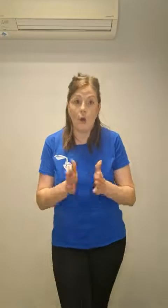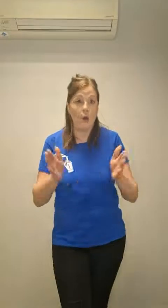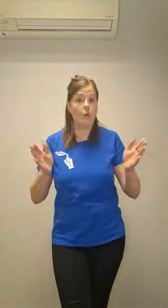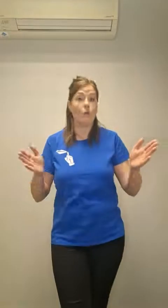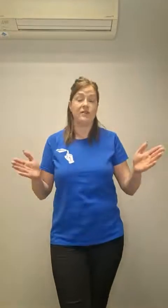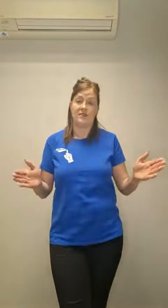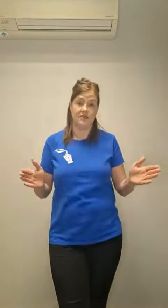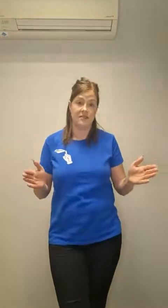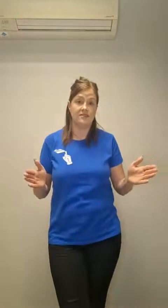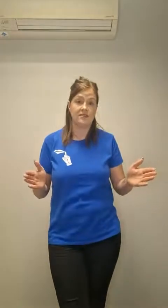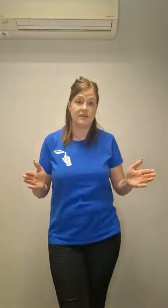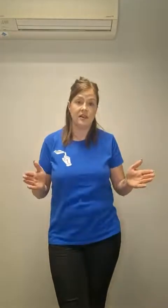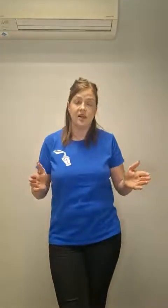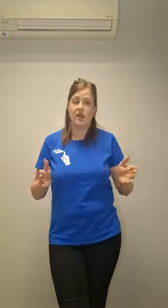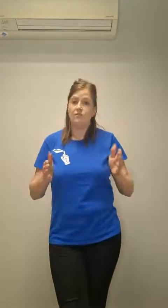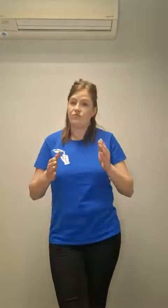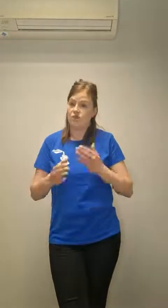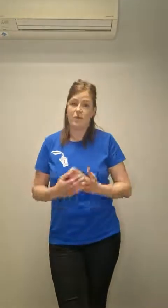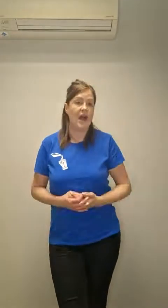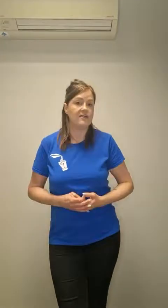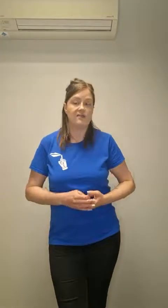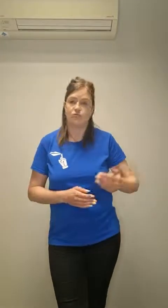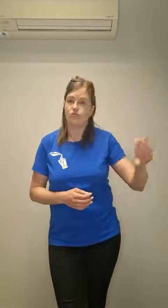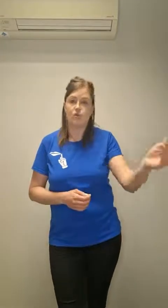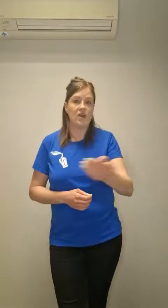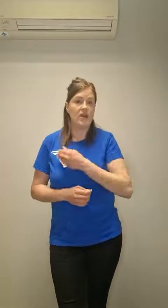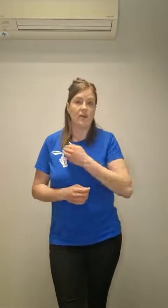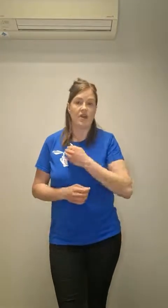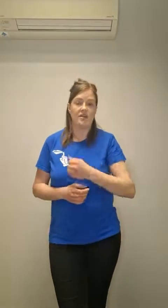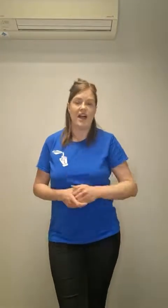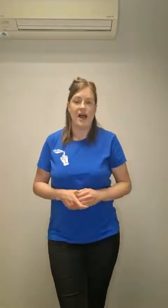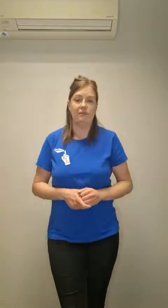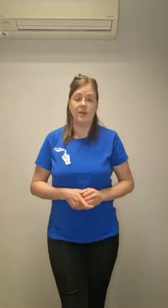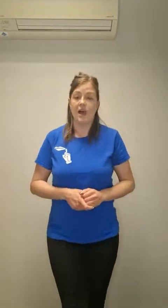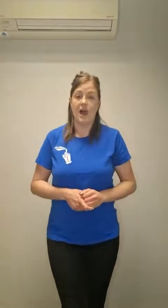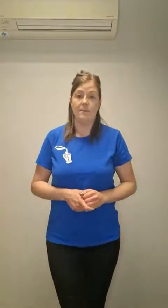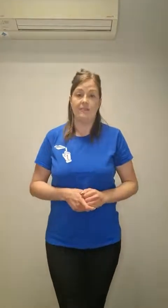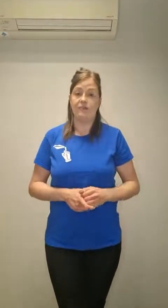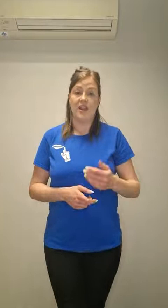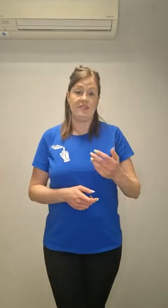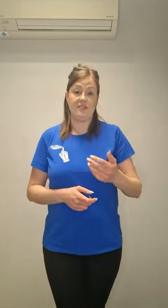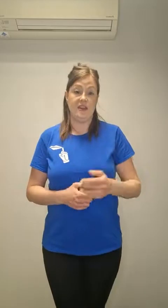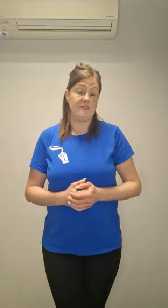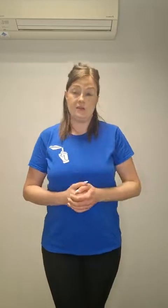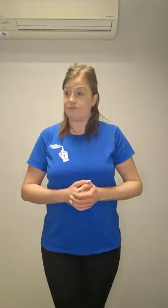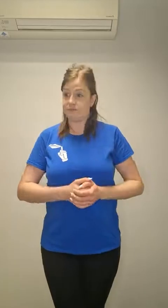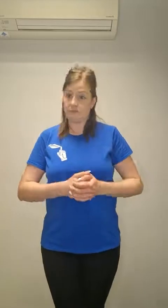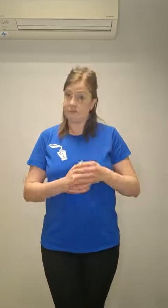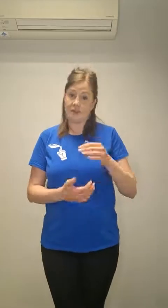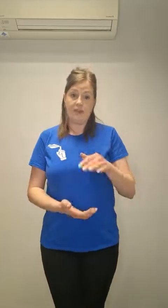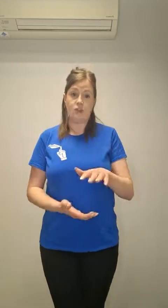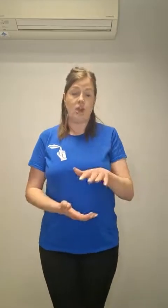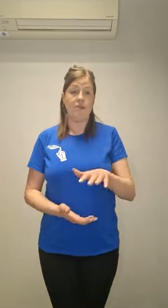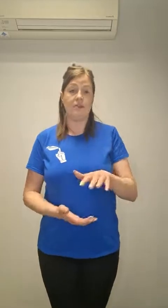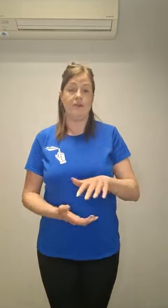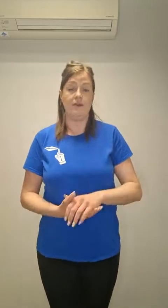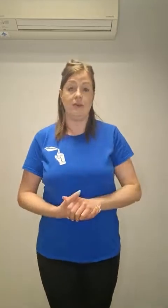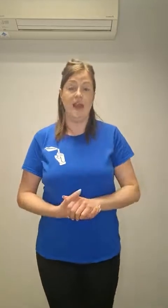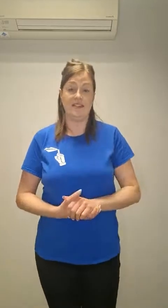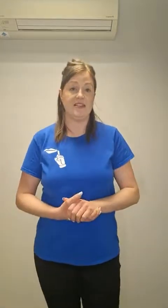whole sentence. You can really break it down. For instance, if a child in front of you has a teddy